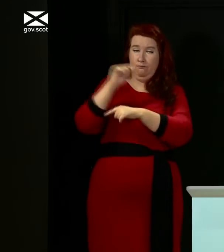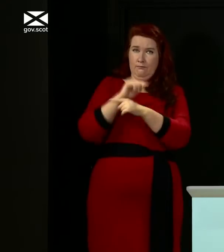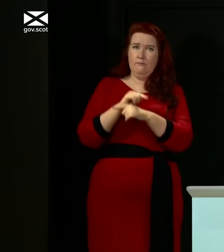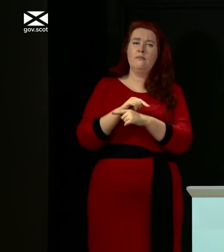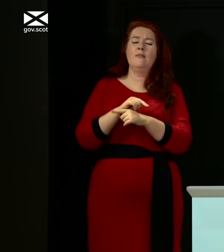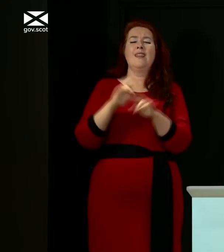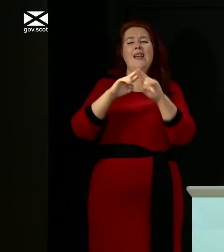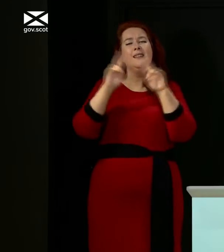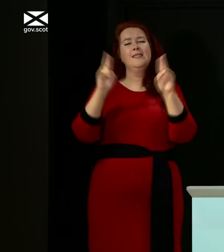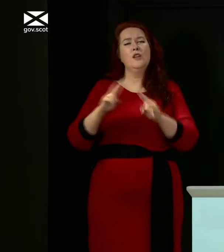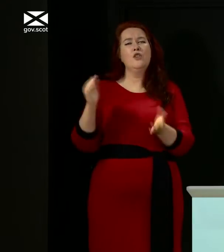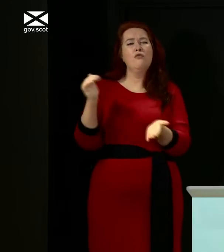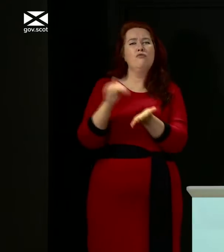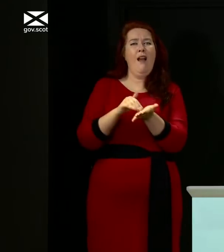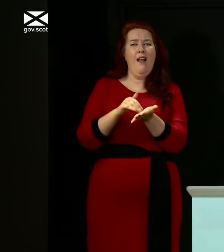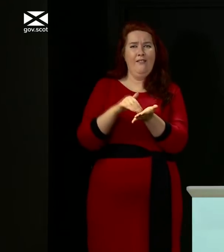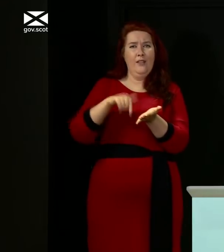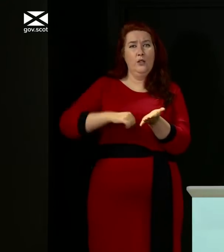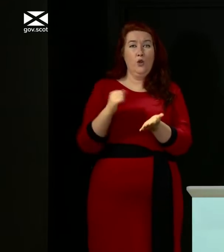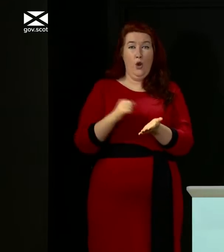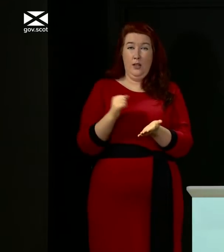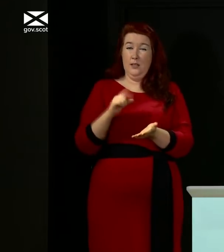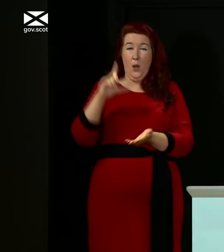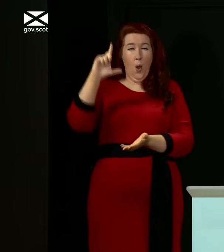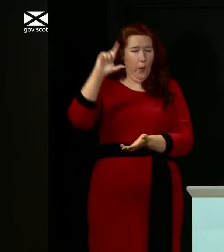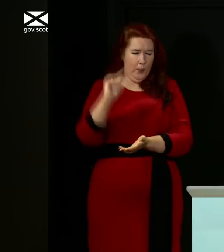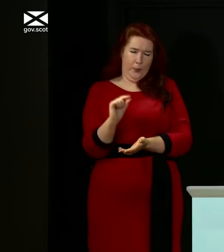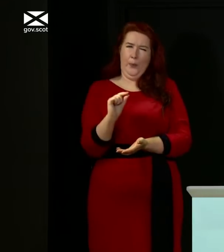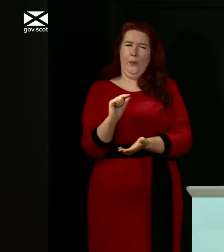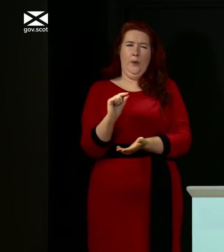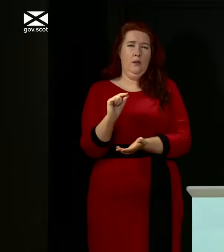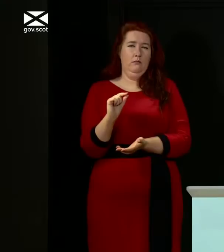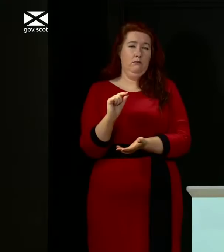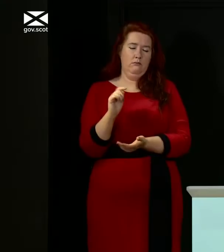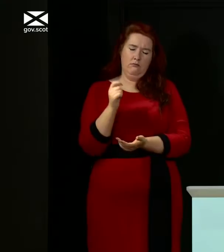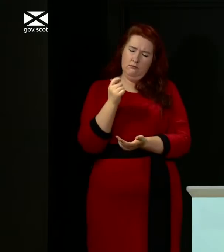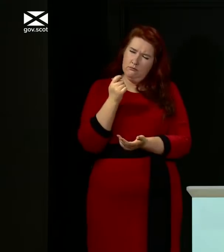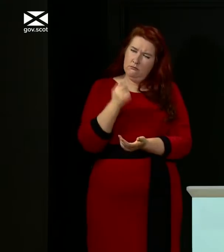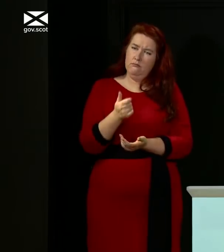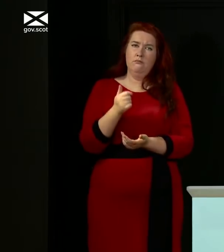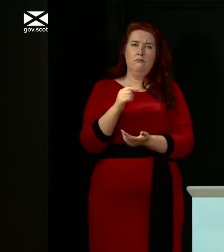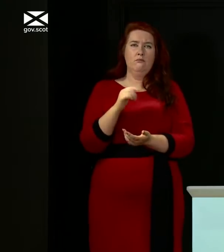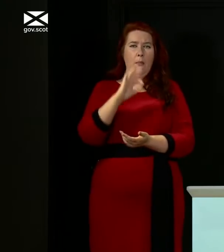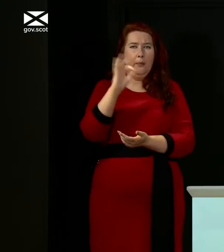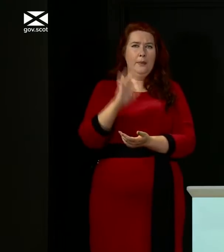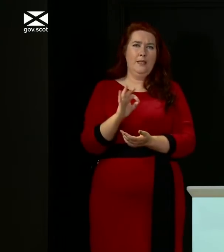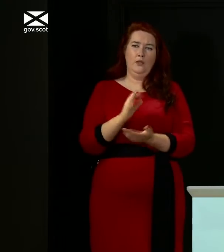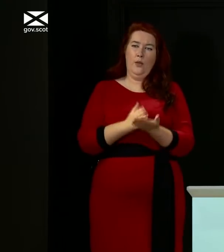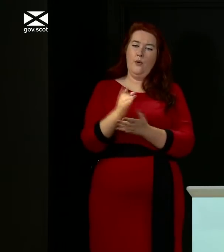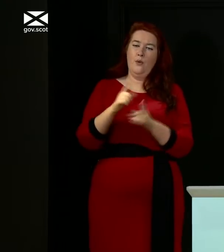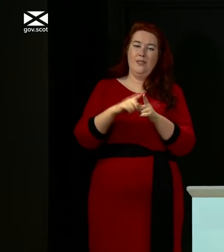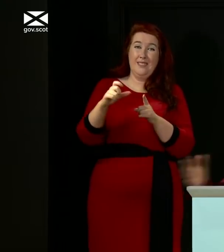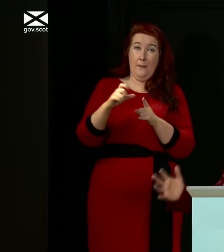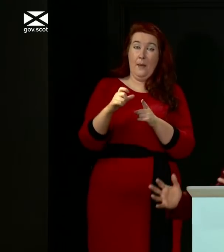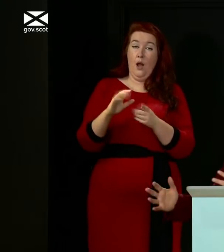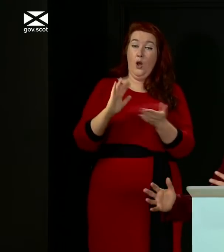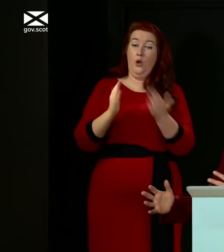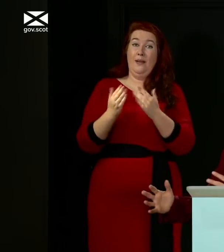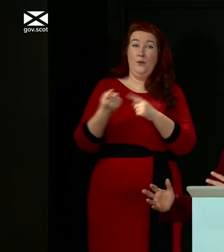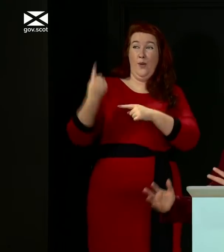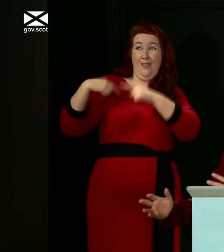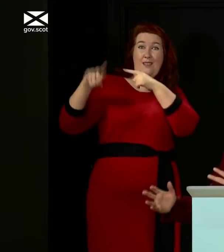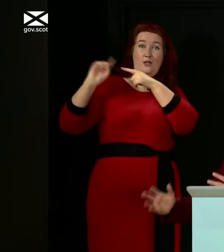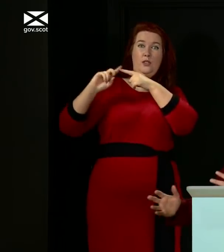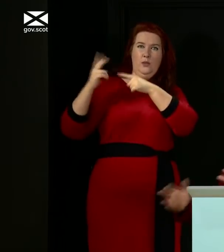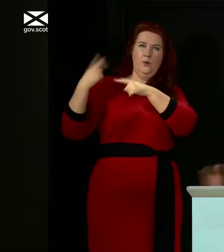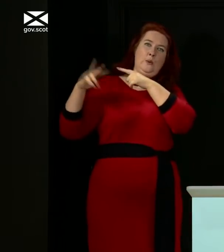international arrivals into Scotland are a fraction, a very, very small fraction over the course of December 2020 compared to